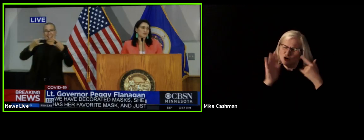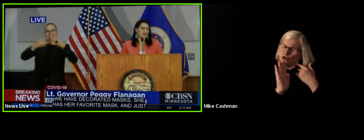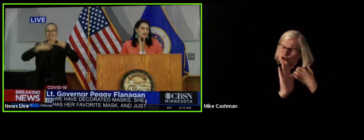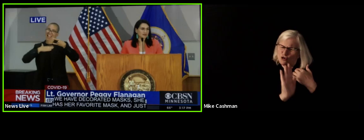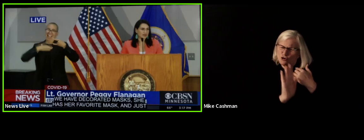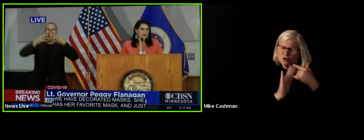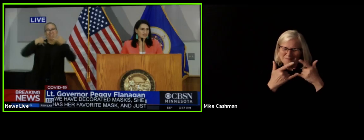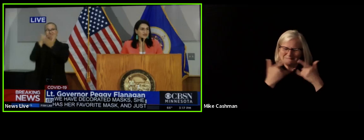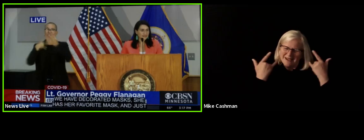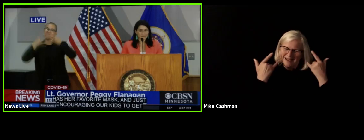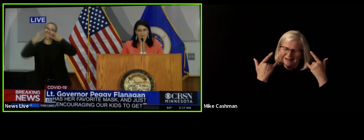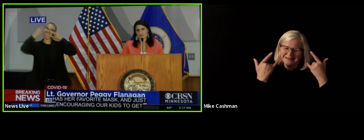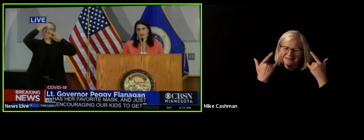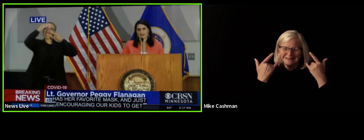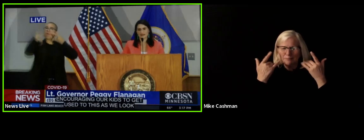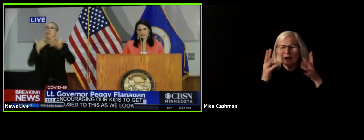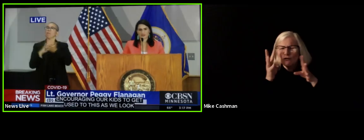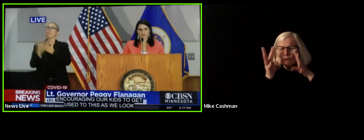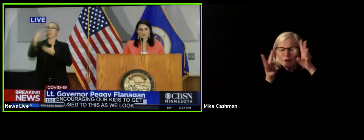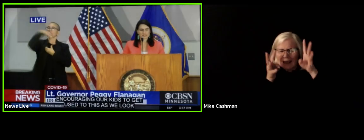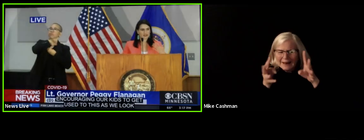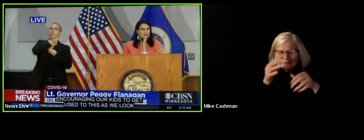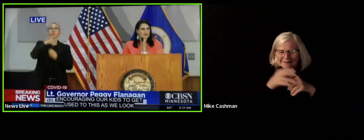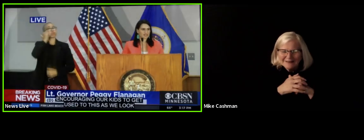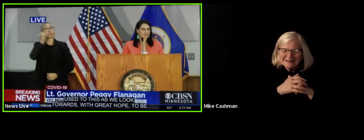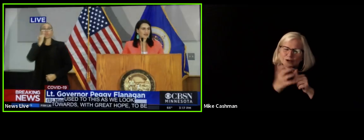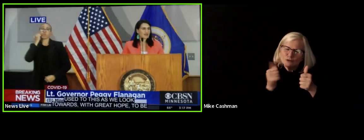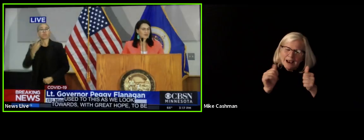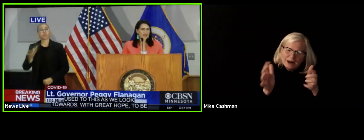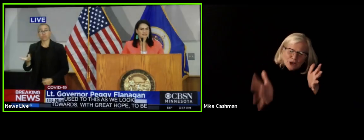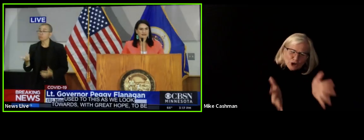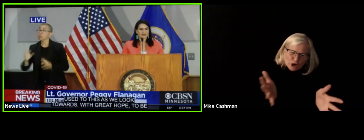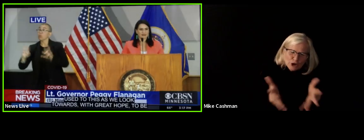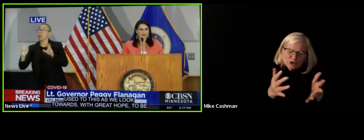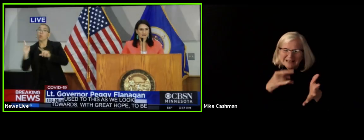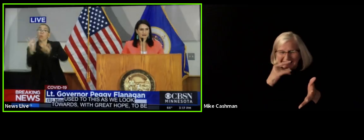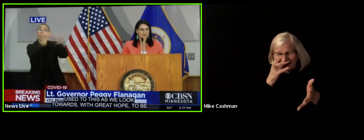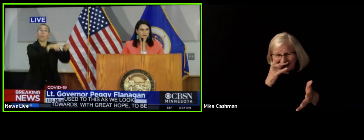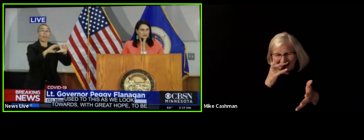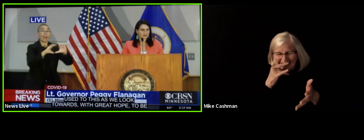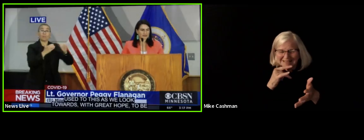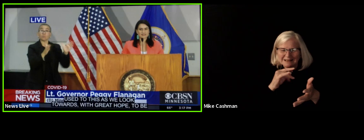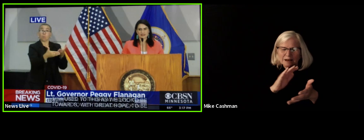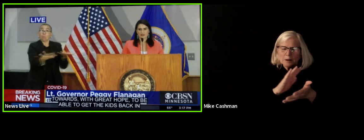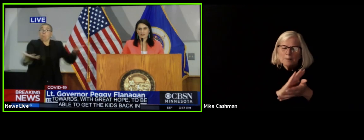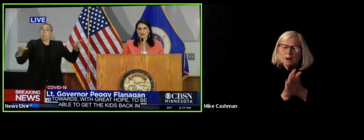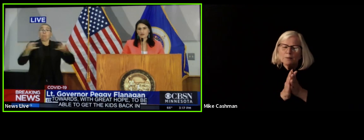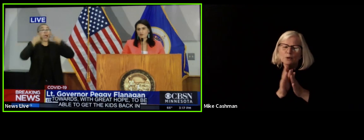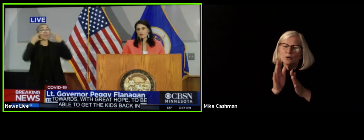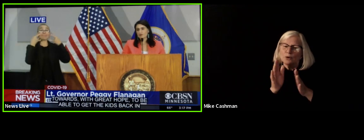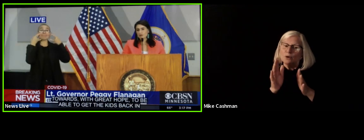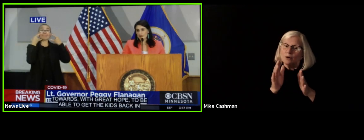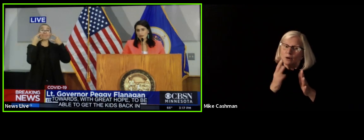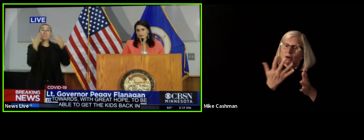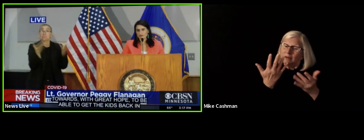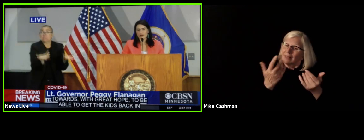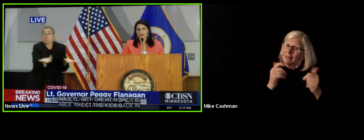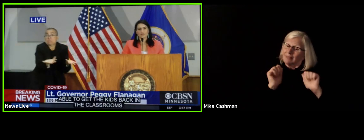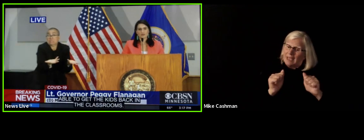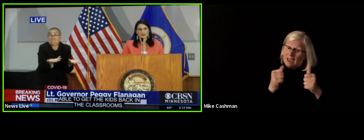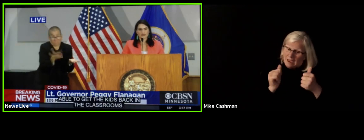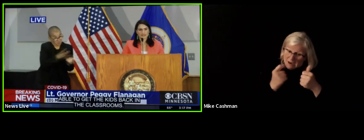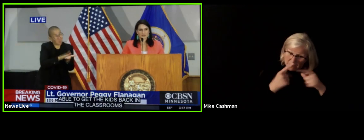be able to get kids back into classrooms. As the governor mentioned, masking for that scenario would be required for our